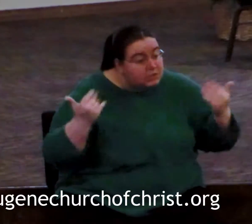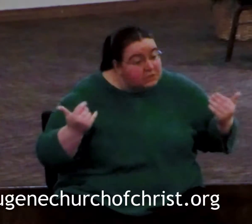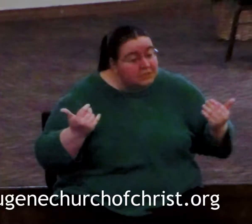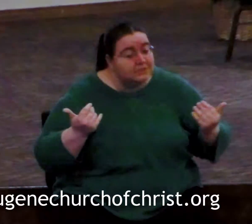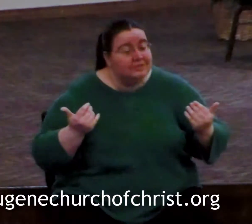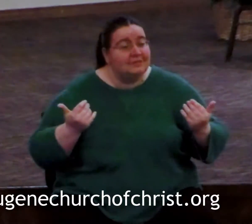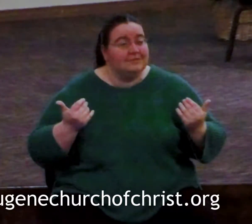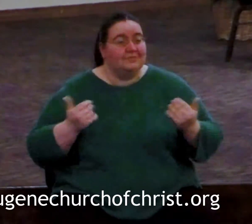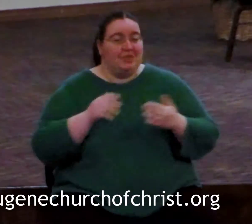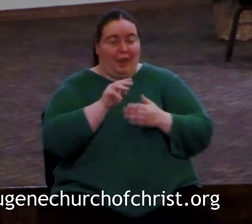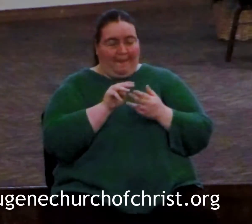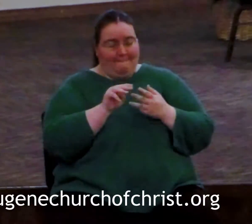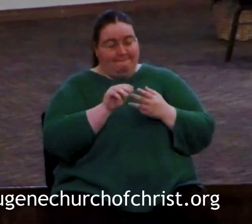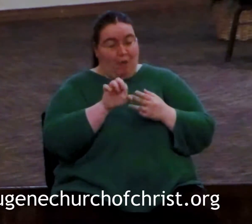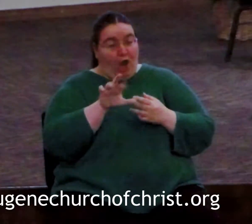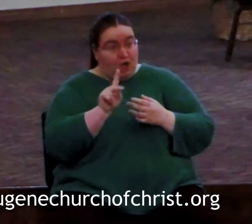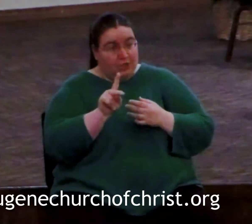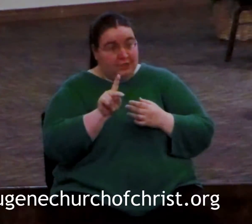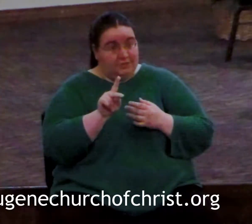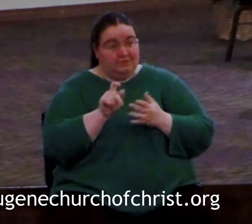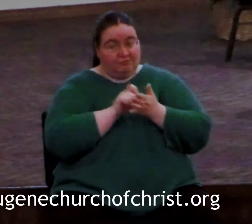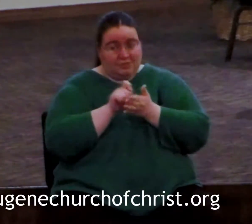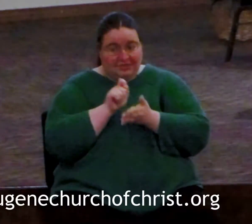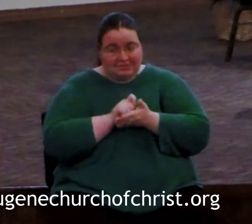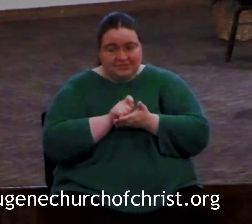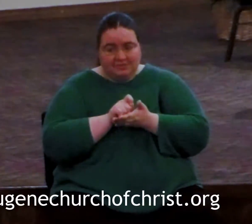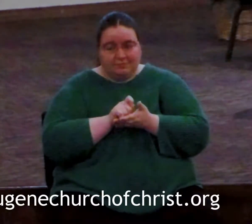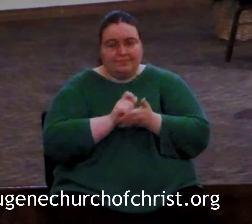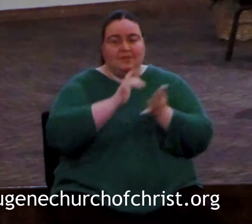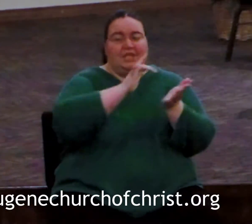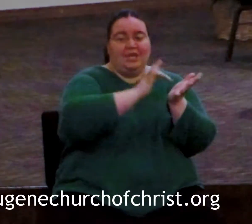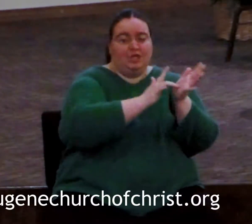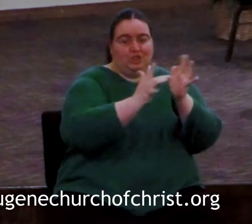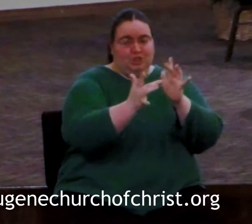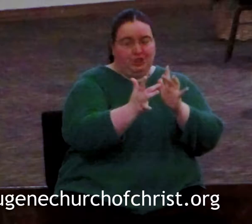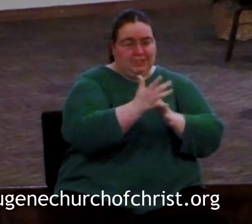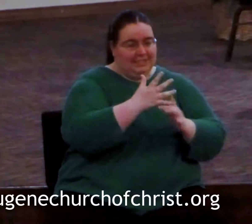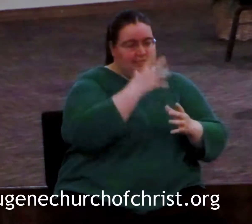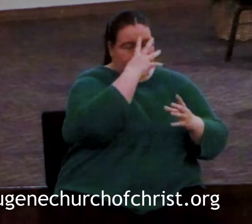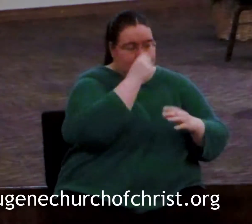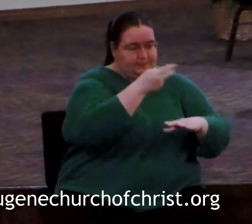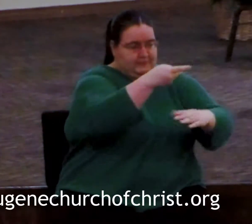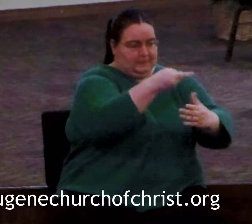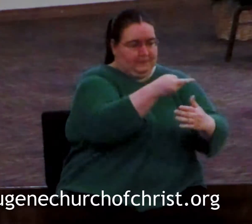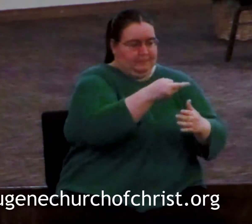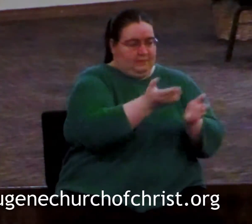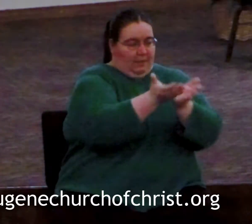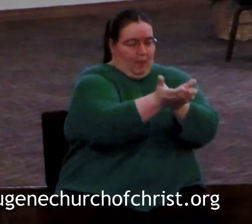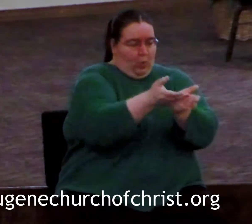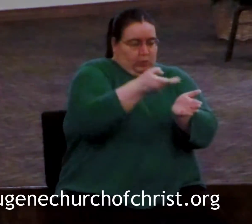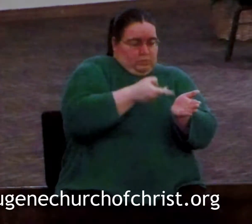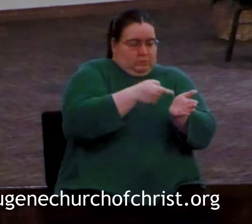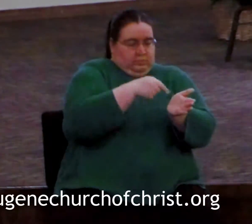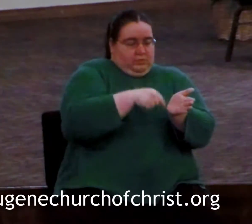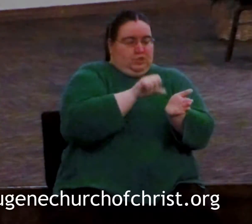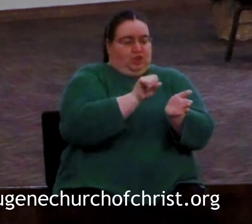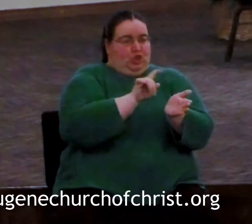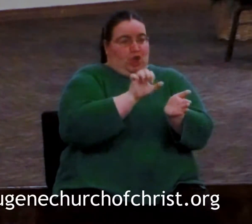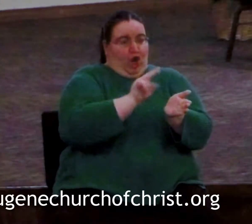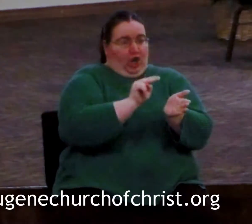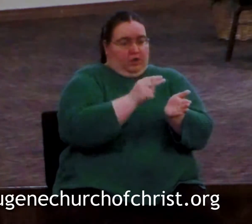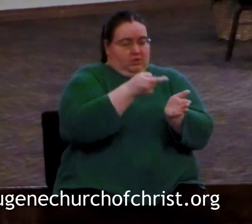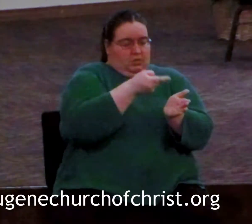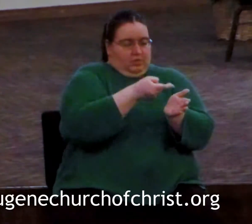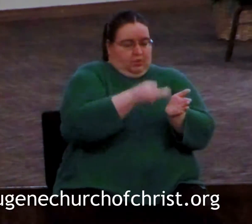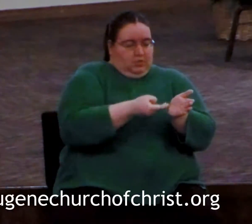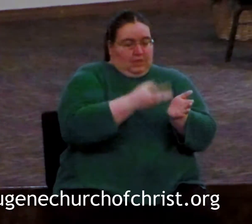us. The way Mark puts it in chapter 4 is Jesus was in the stern sleeping on a cushion, which, by the way, tells me